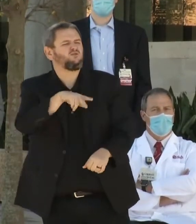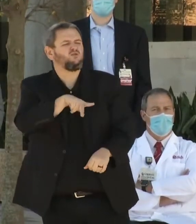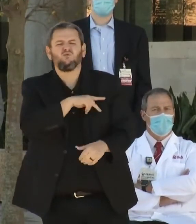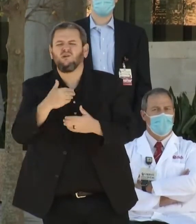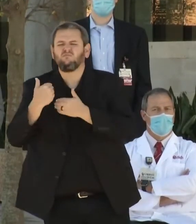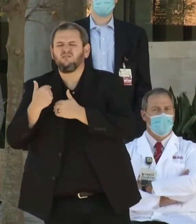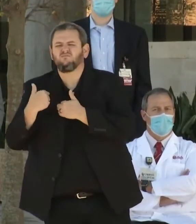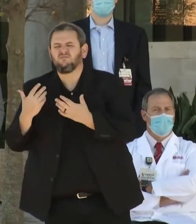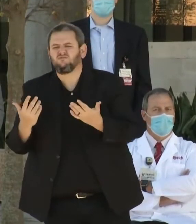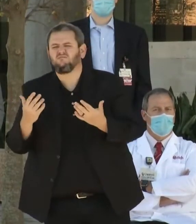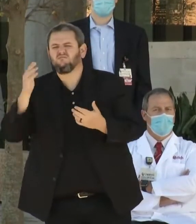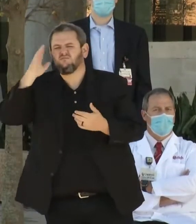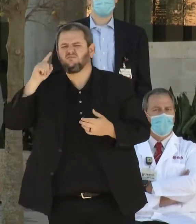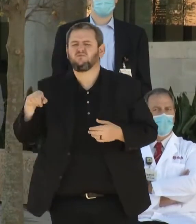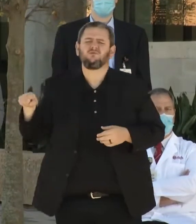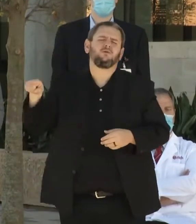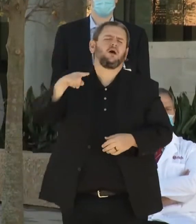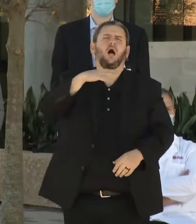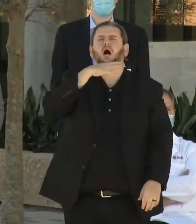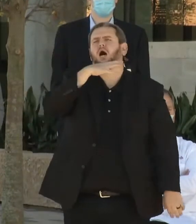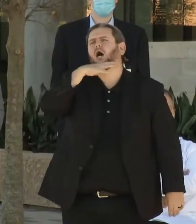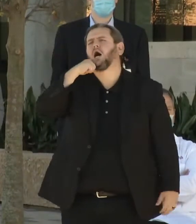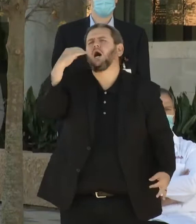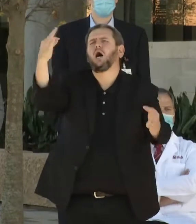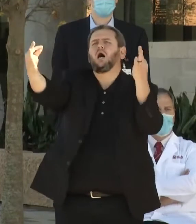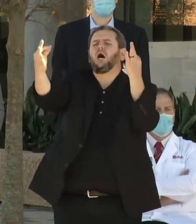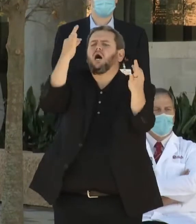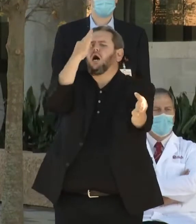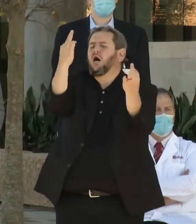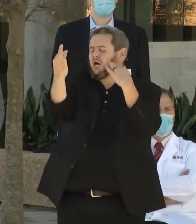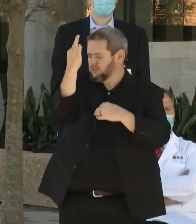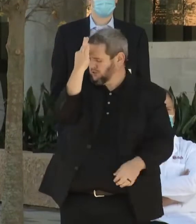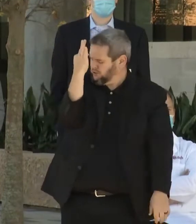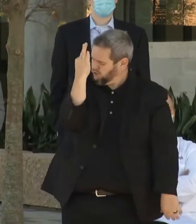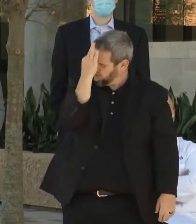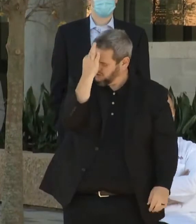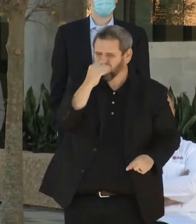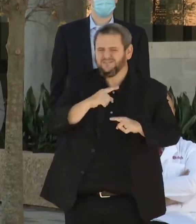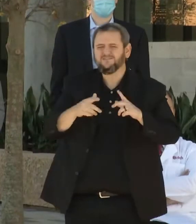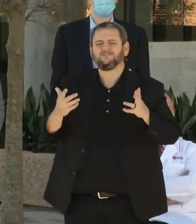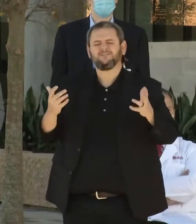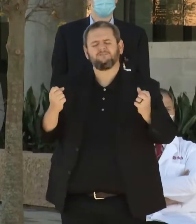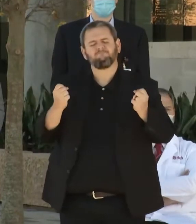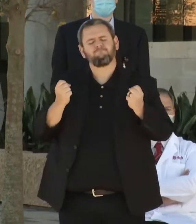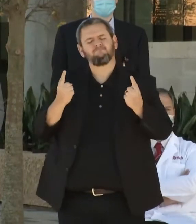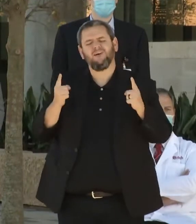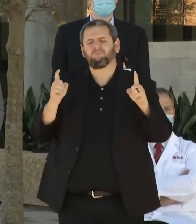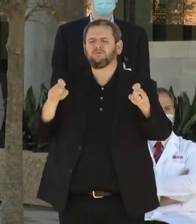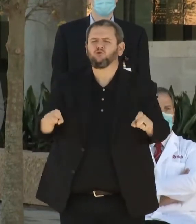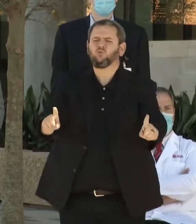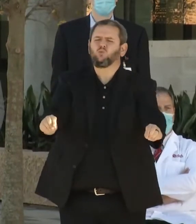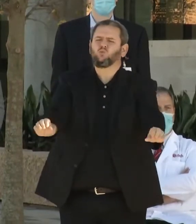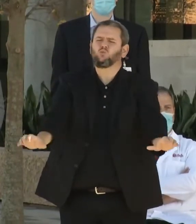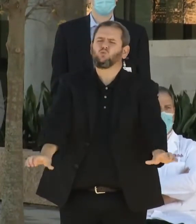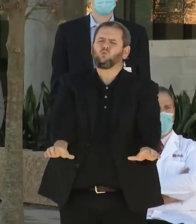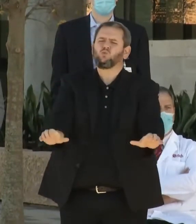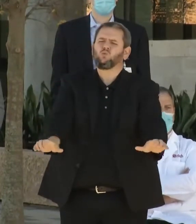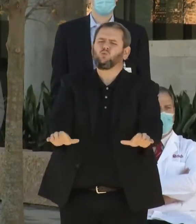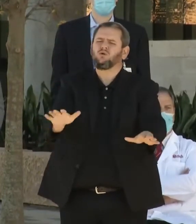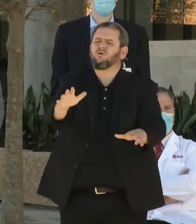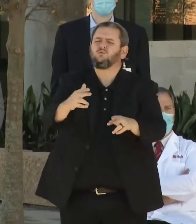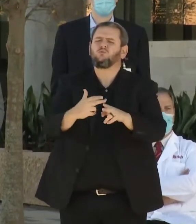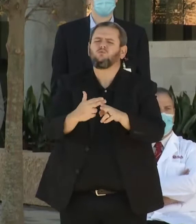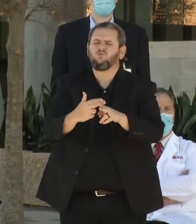want our lives back. This won't last forever, and a vaccine is on the horizon. Until then,